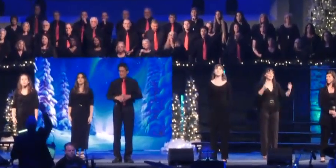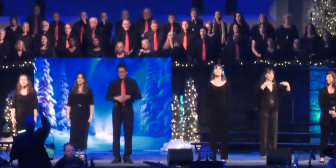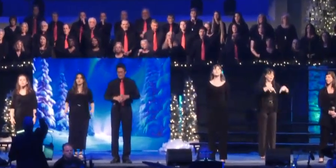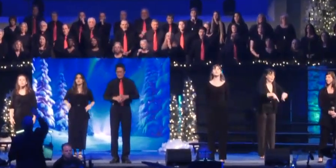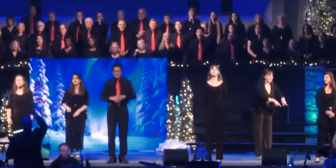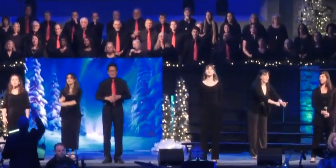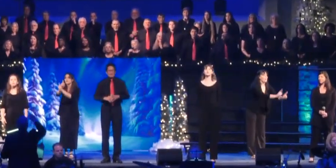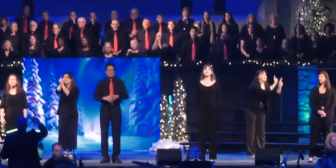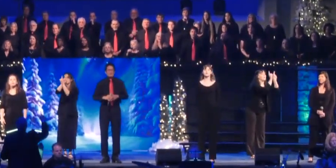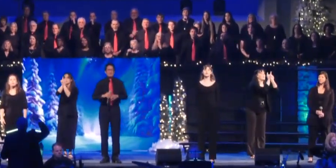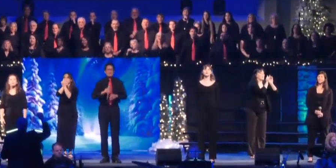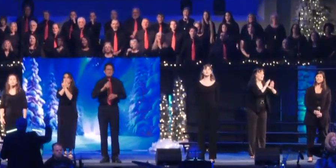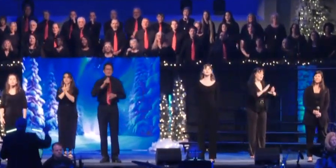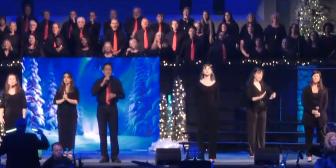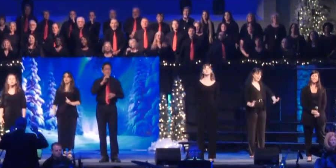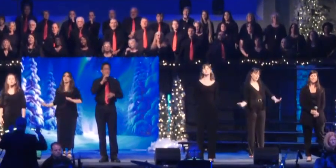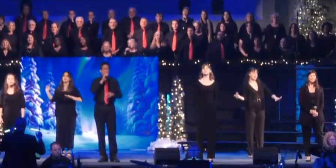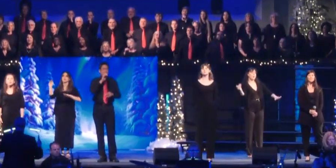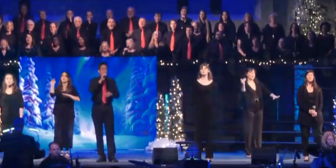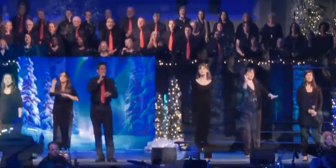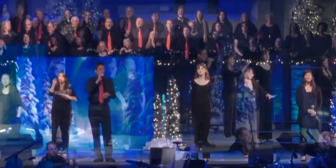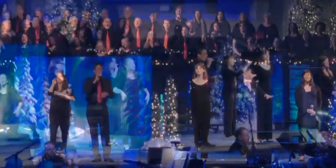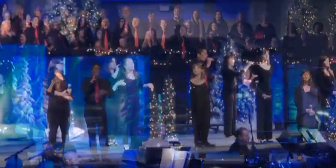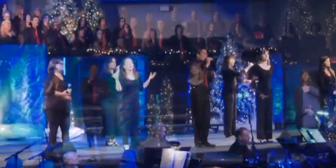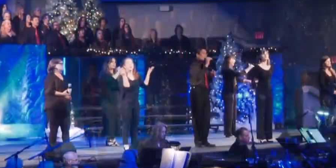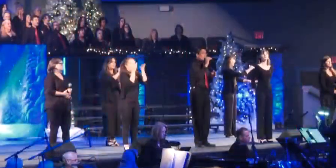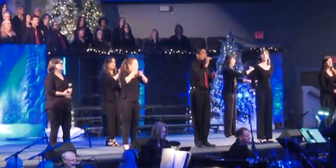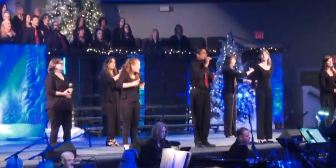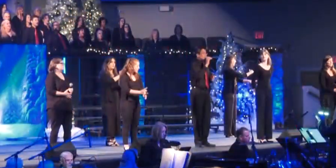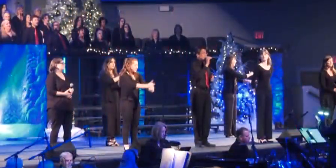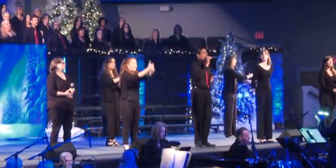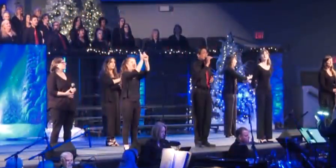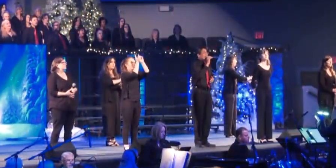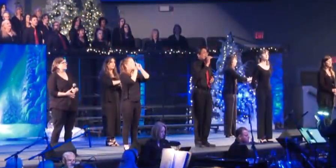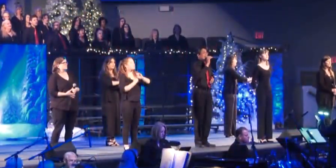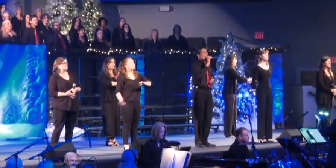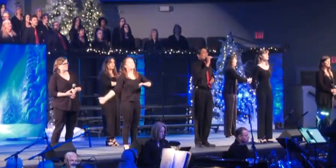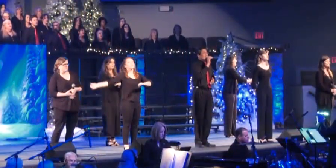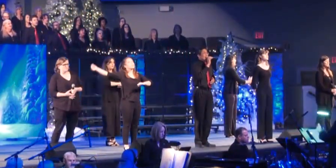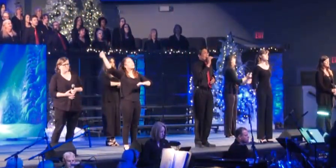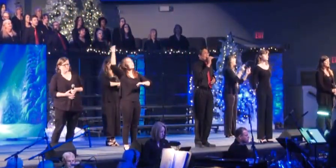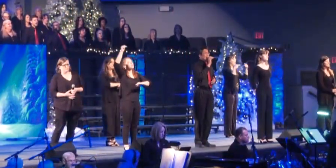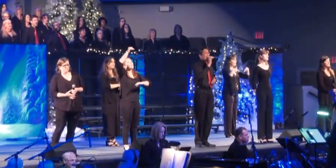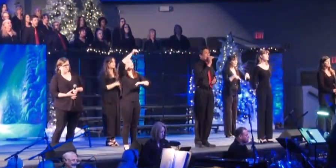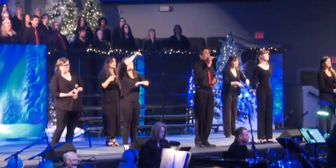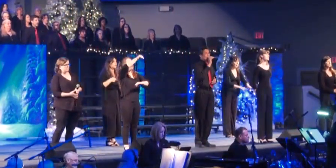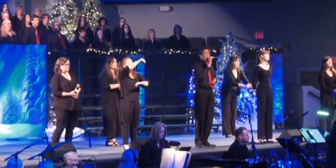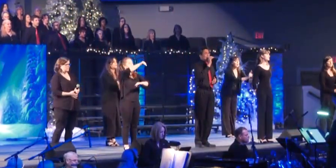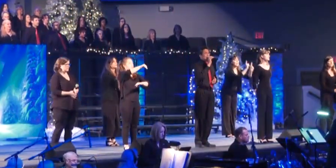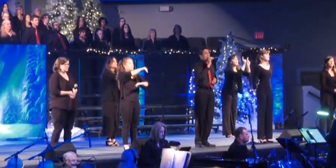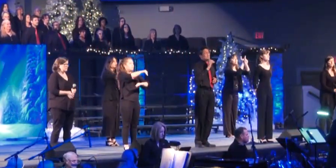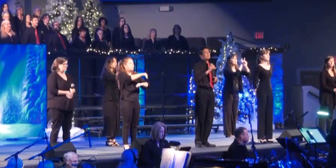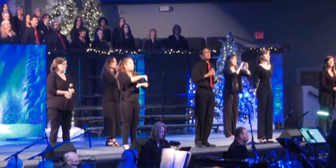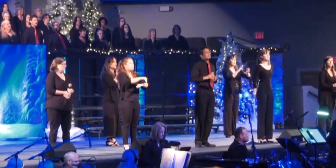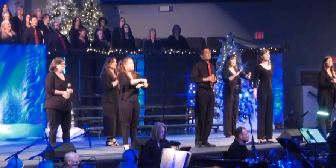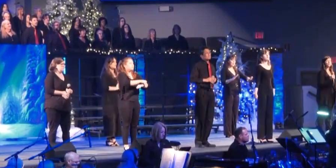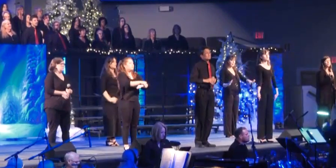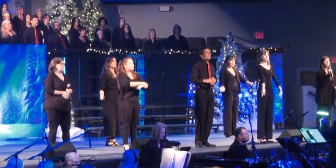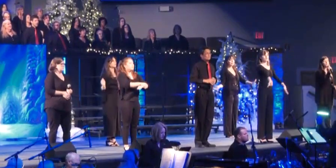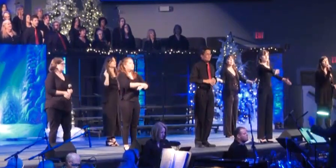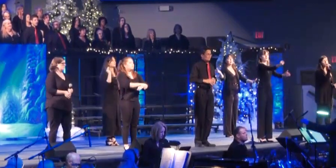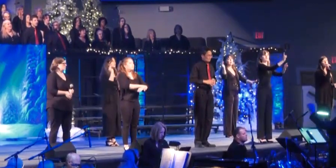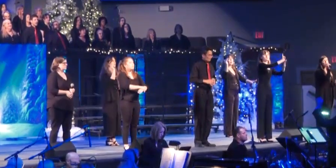What a silent night Such